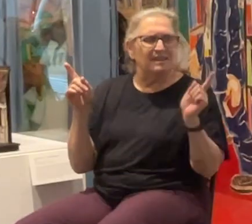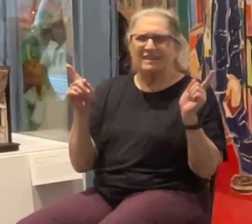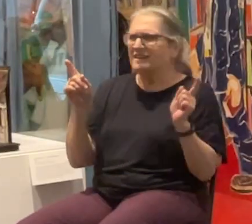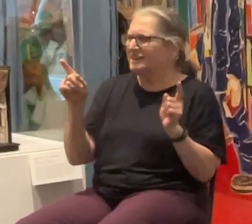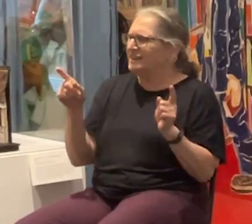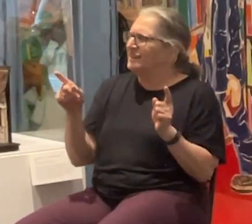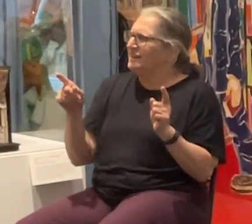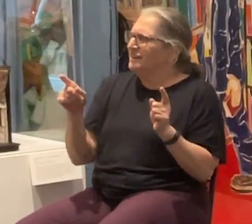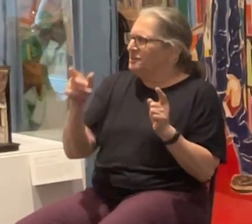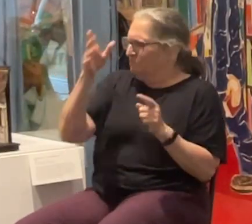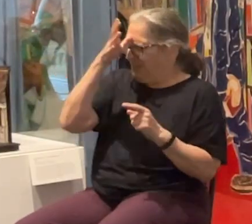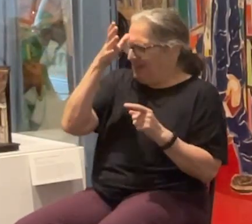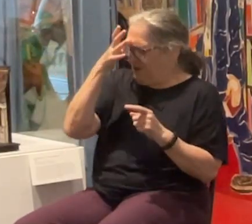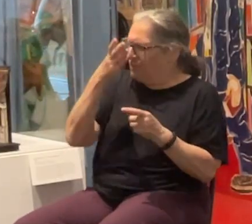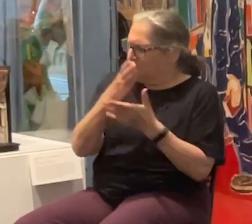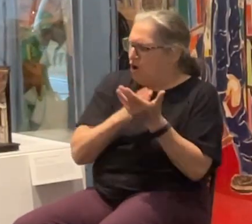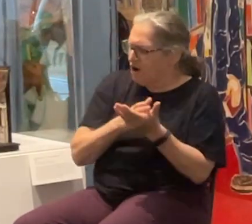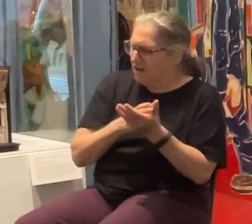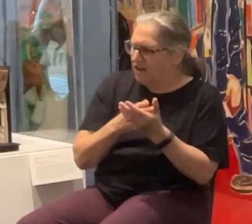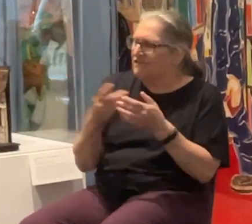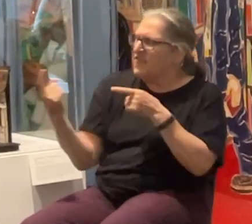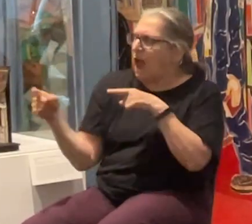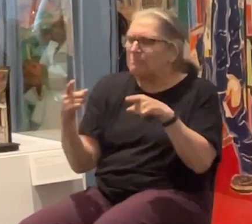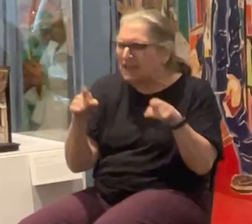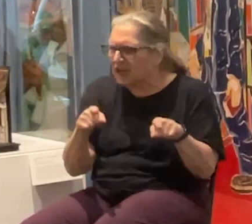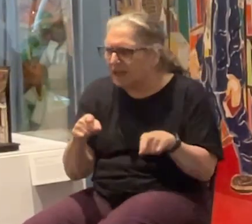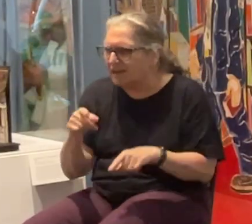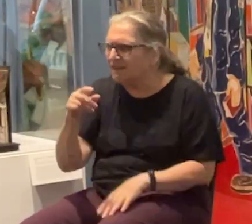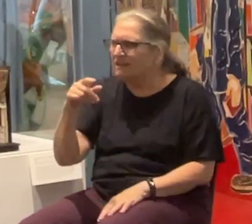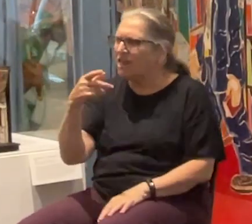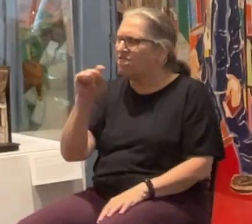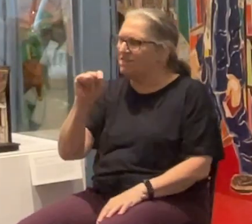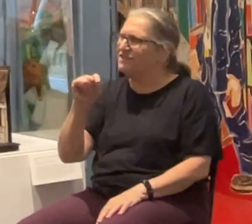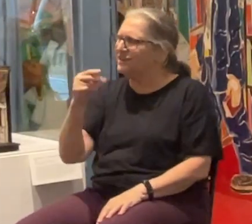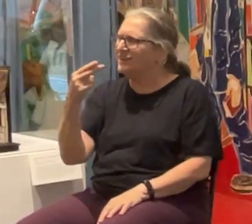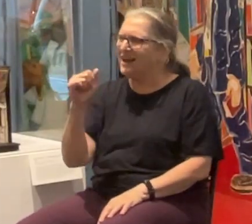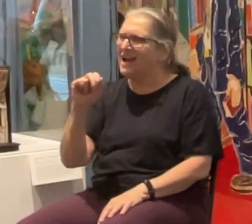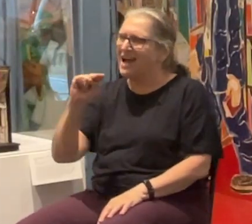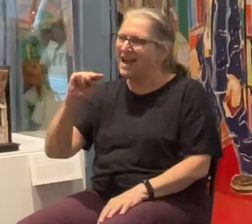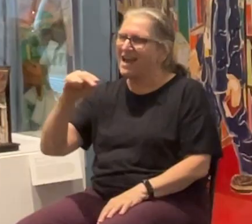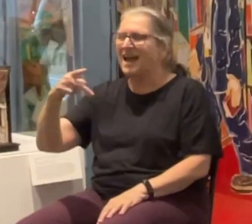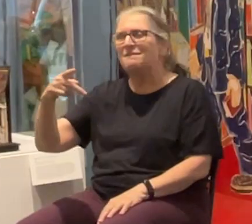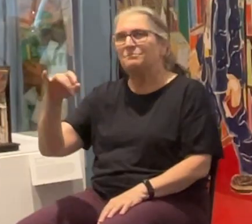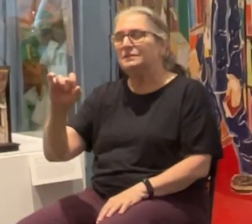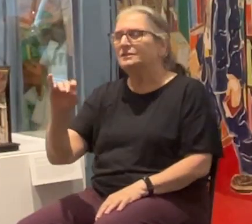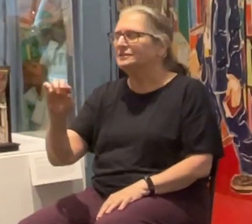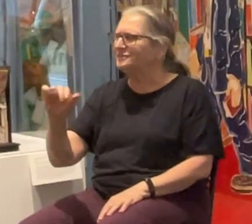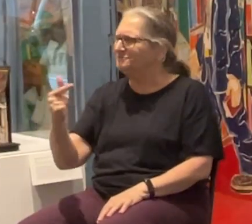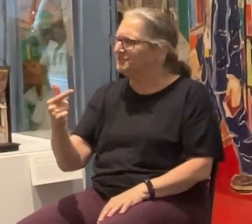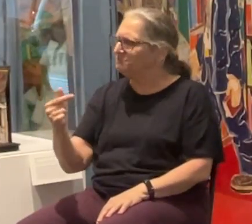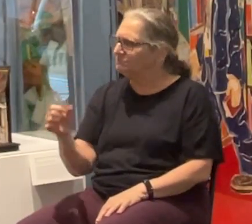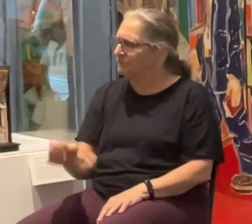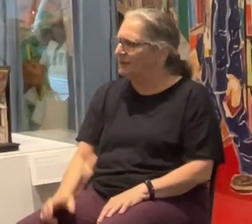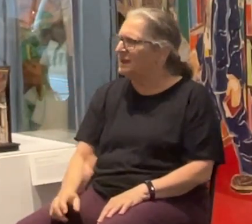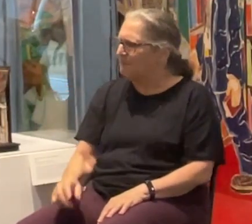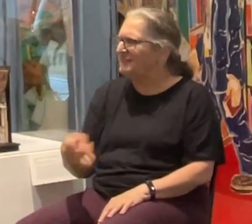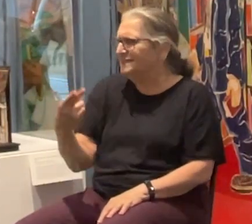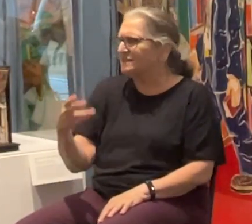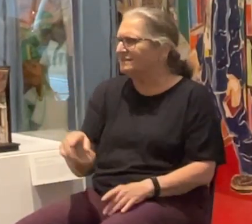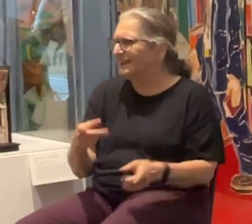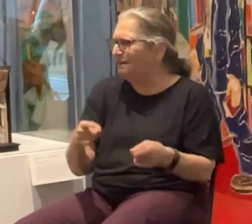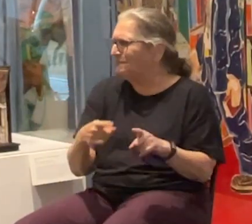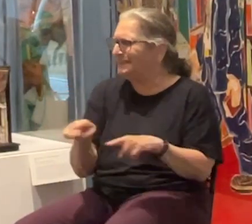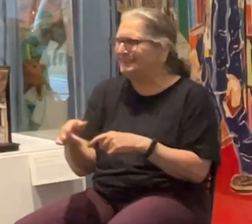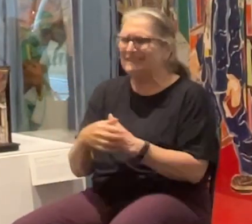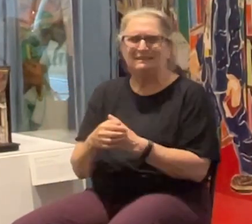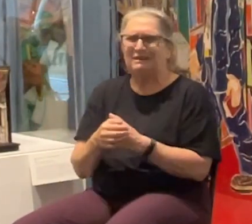right? My dad wasn't quite. No, the proper period of the happenings was him and Red might have known each